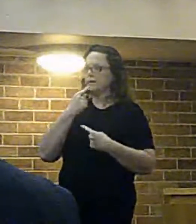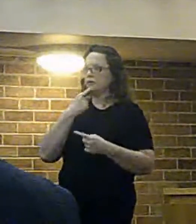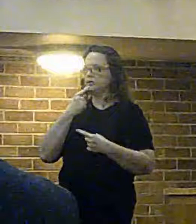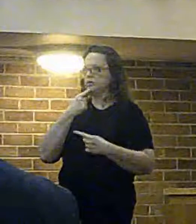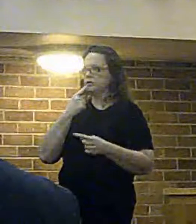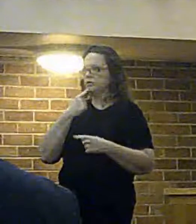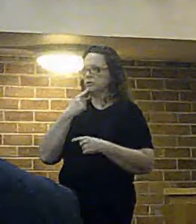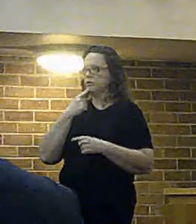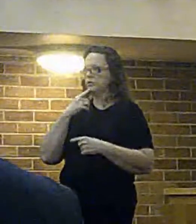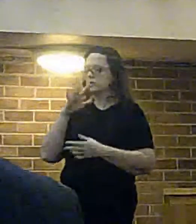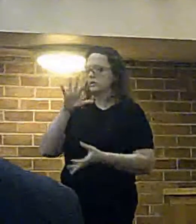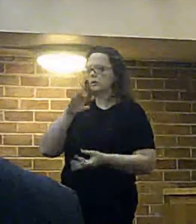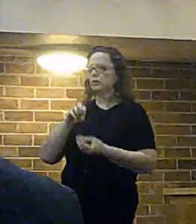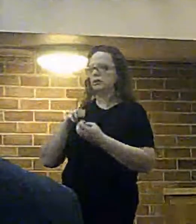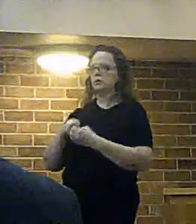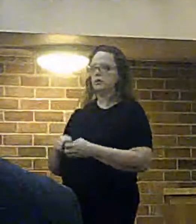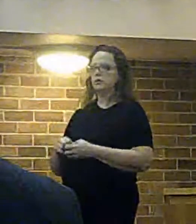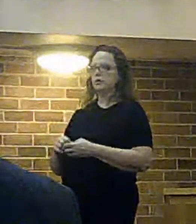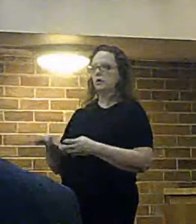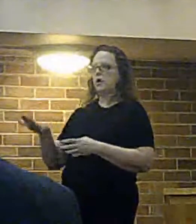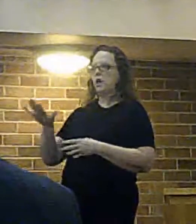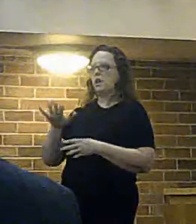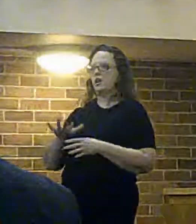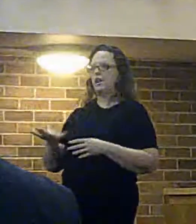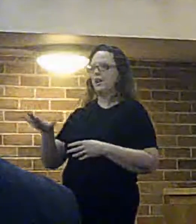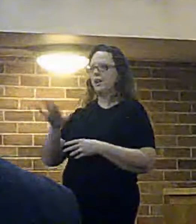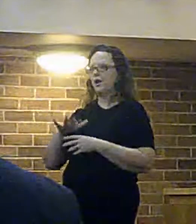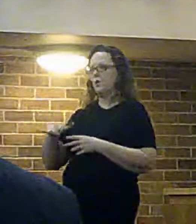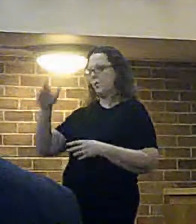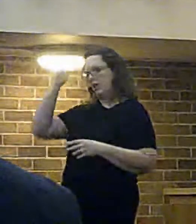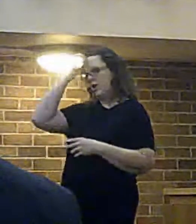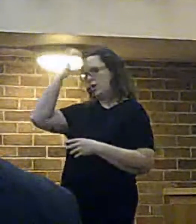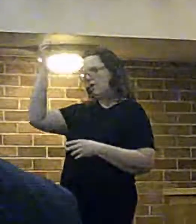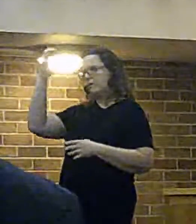exempted under the Local Government Act.